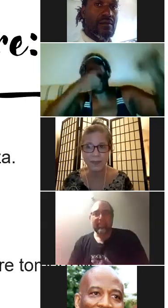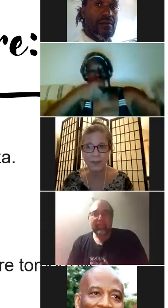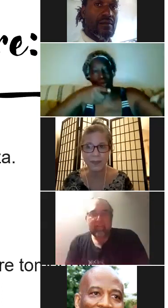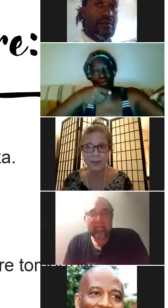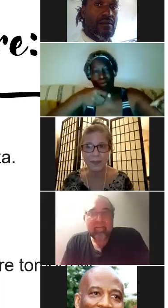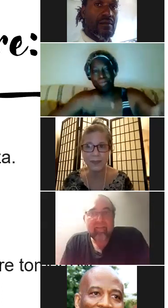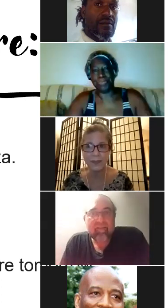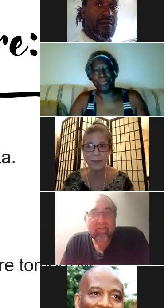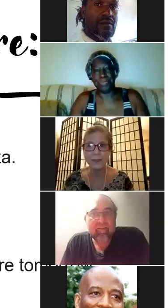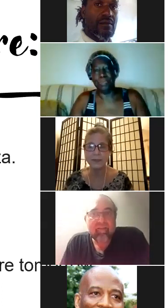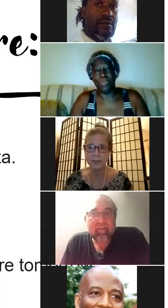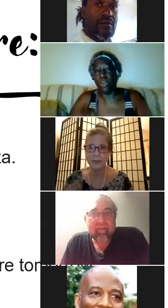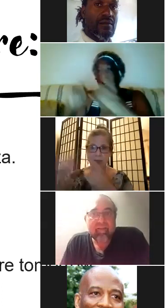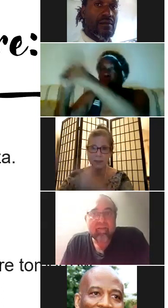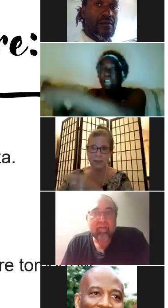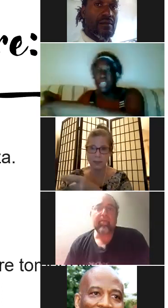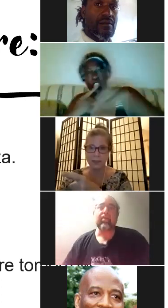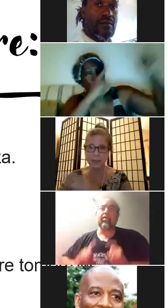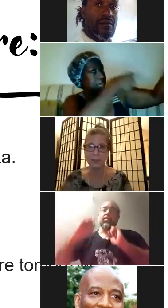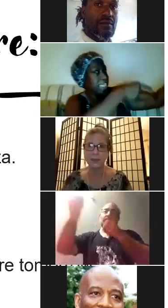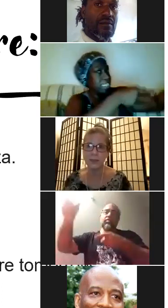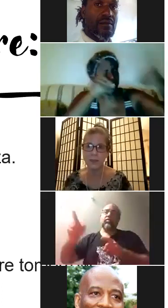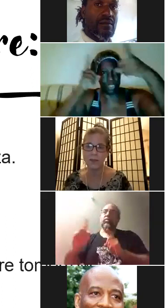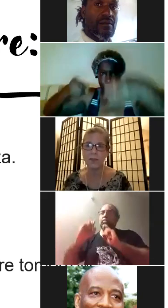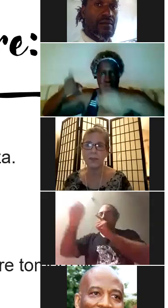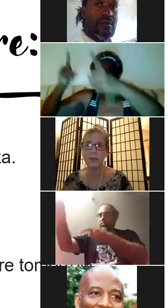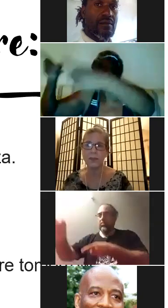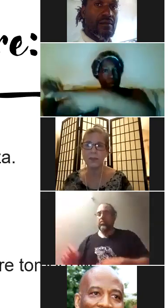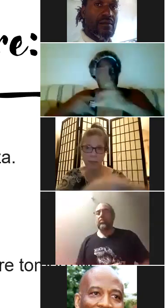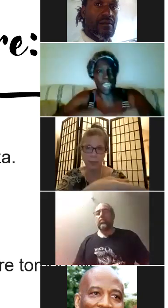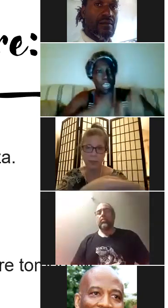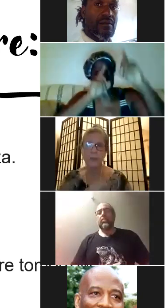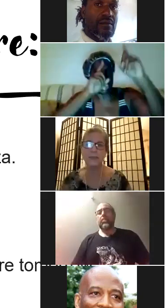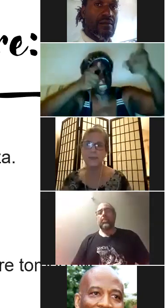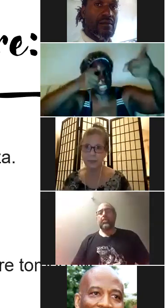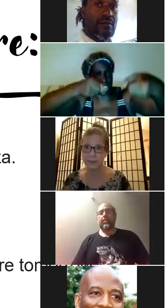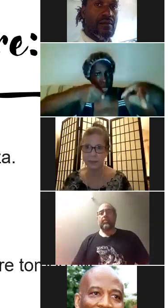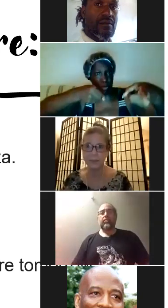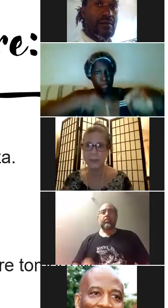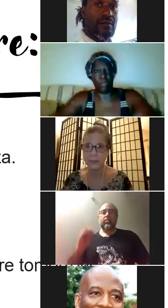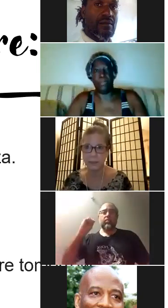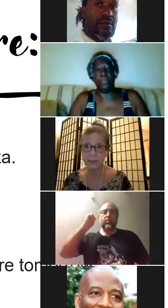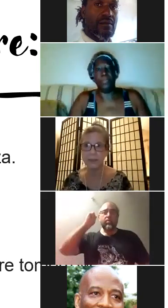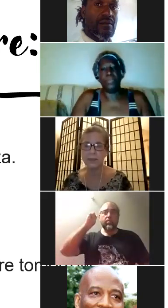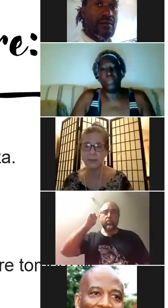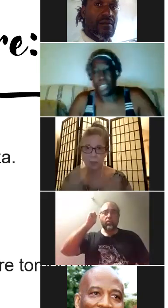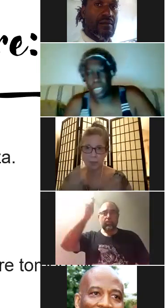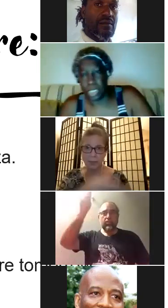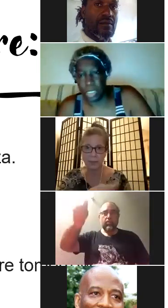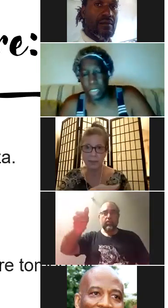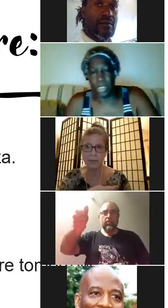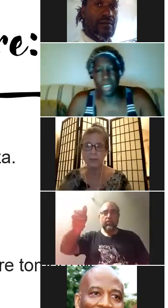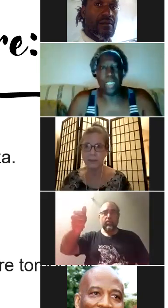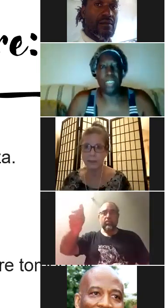I go. Or wherever the store is. You would do it in that direction, but this is go. Okay.